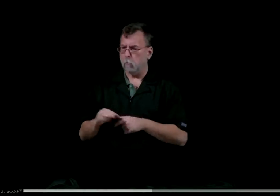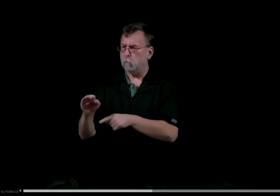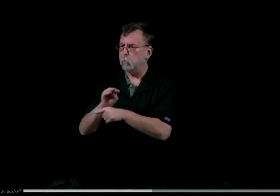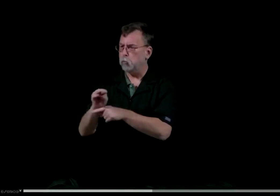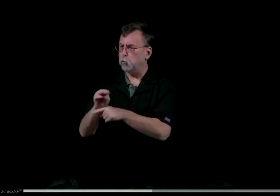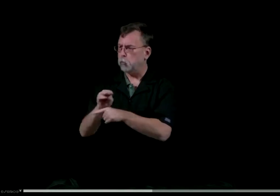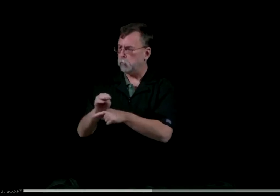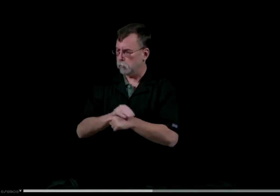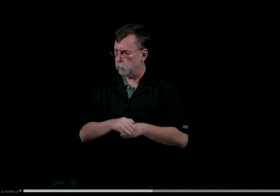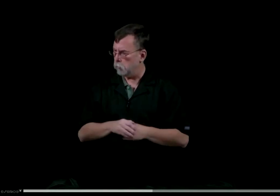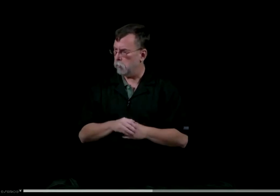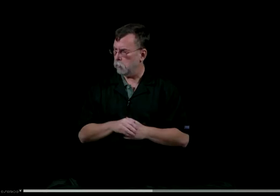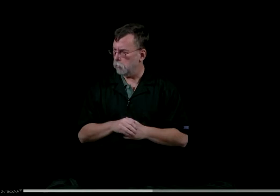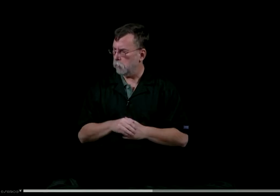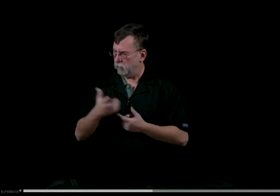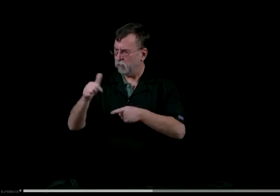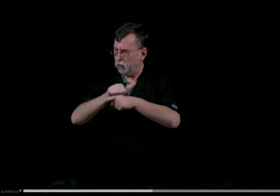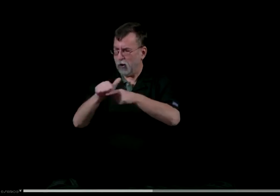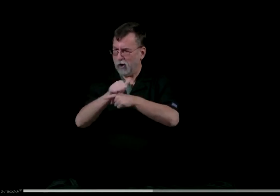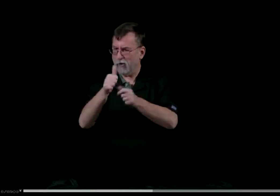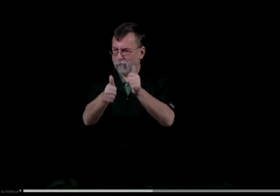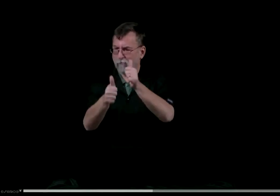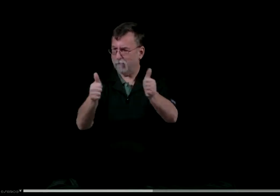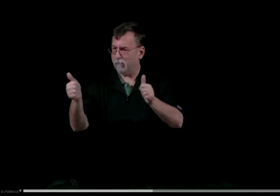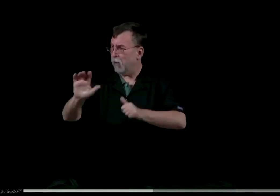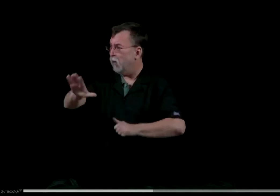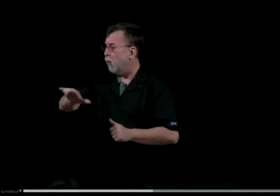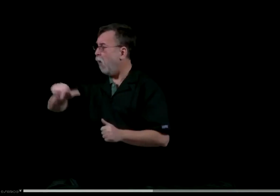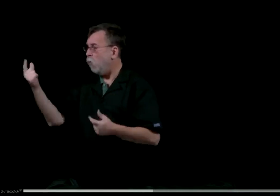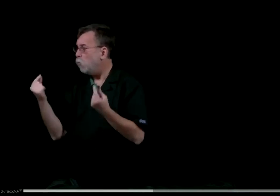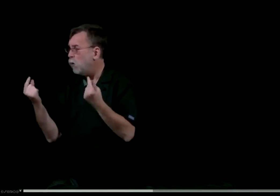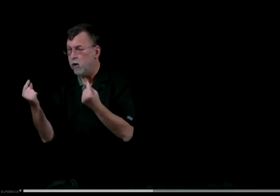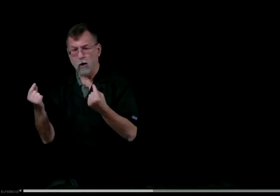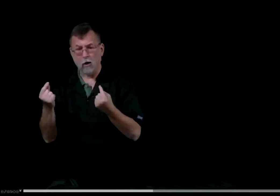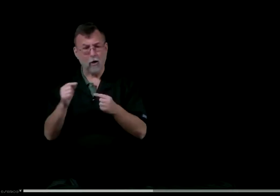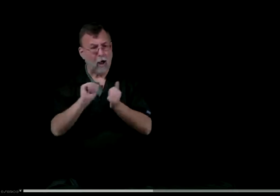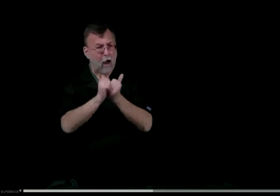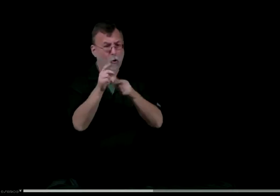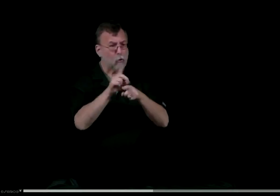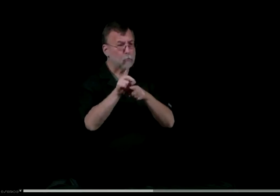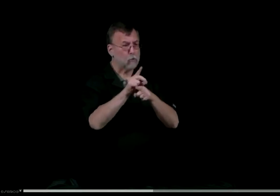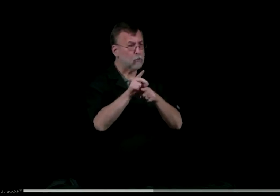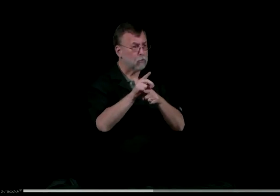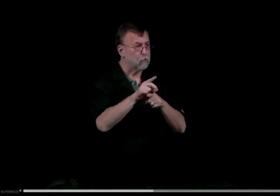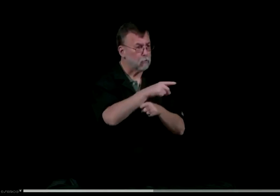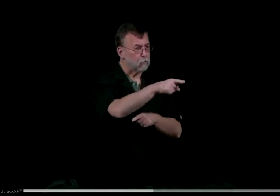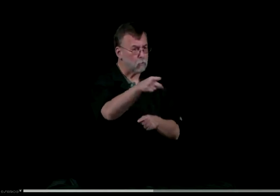In our way that we talk with people and our missionaries, or talk with Jesus.